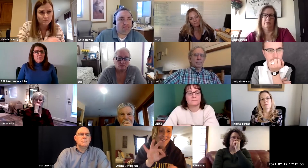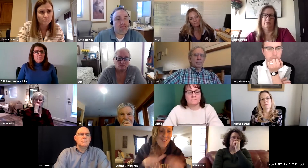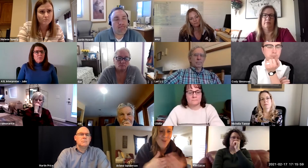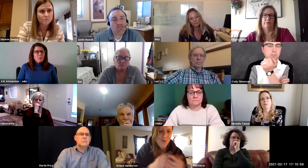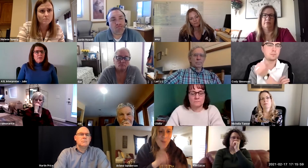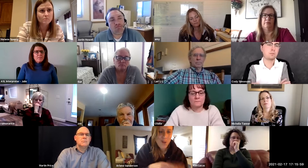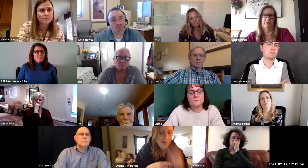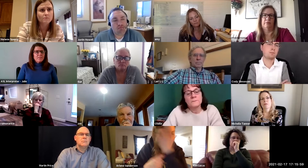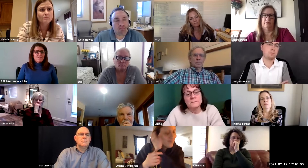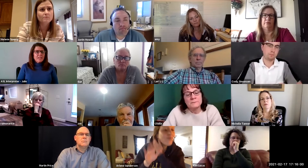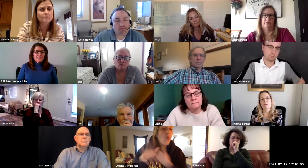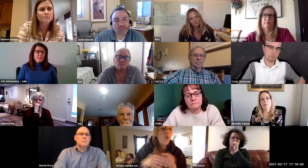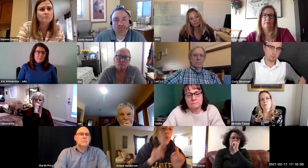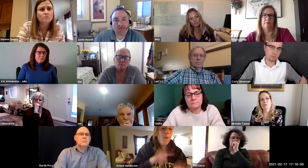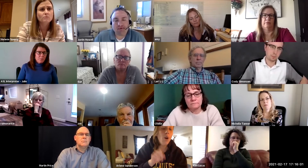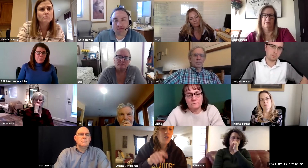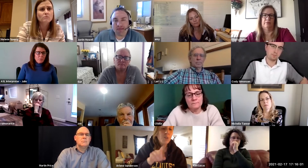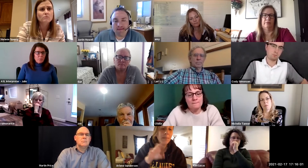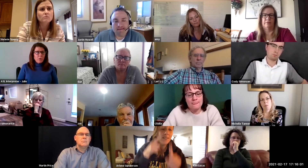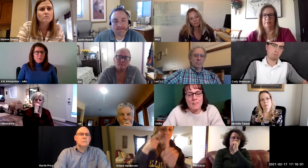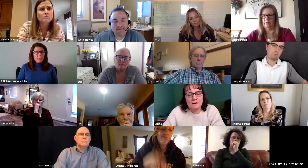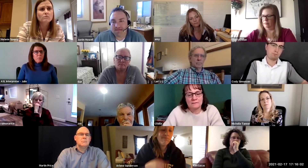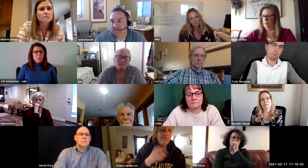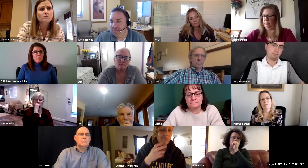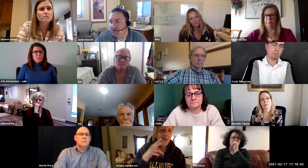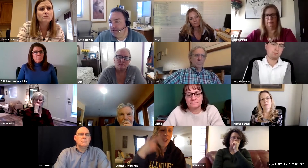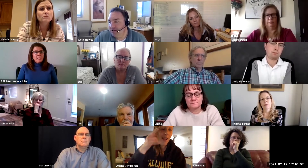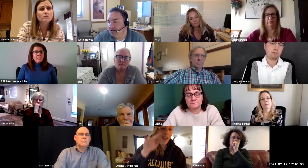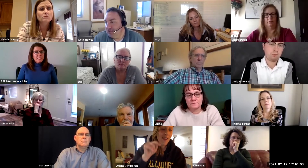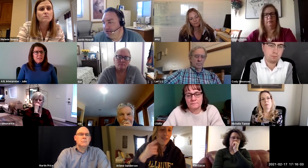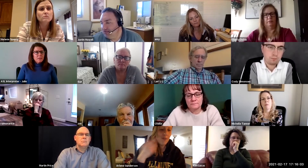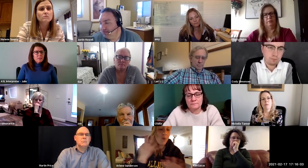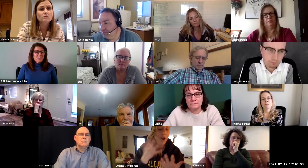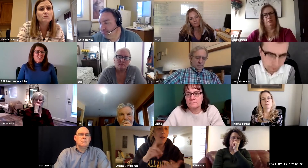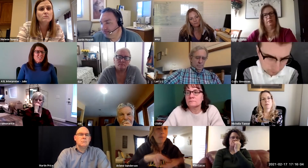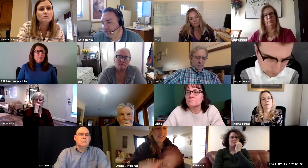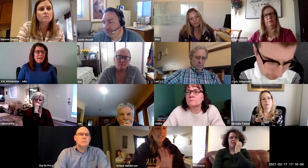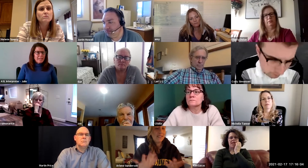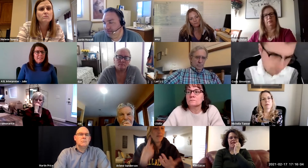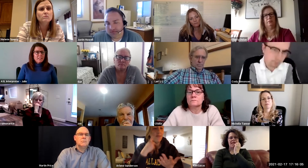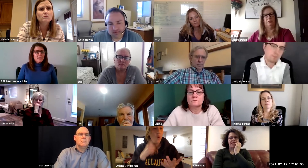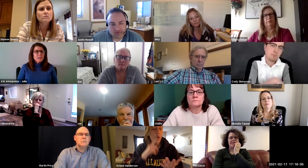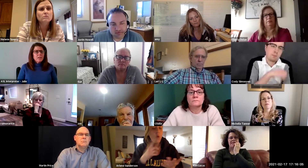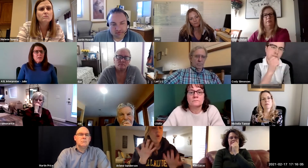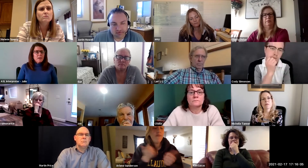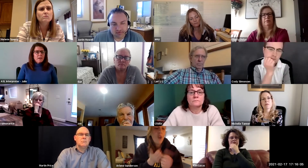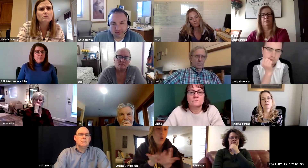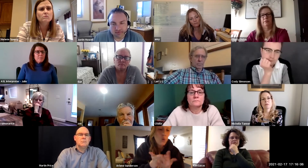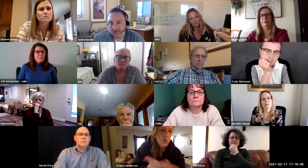And so that's not the point of the report. The report really should be detailed. This is some highlights,